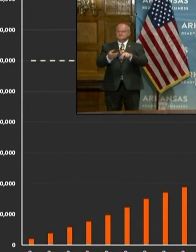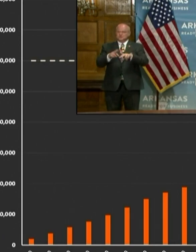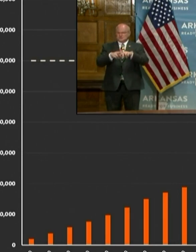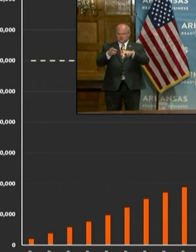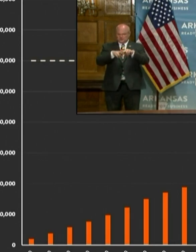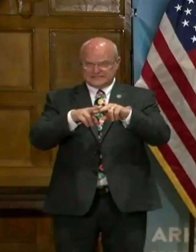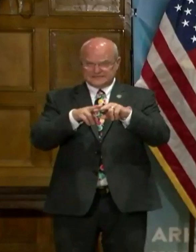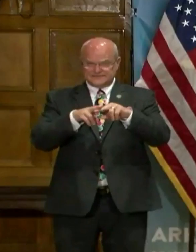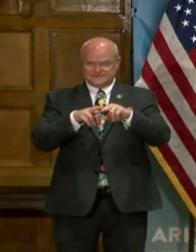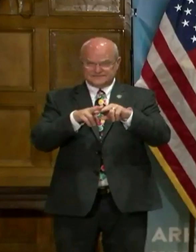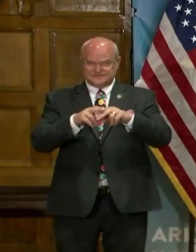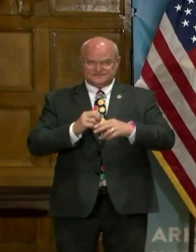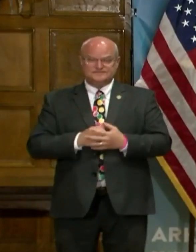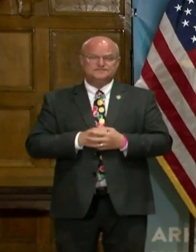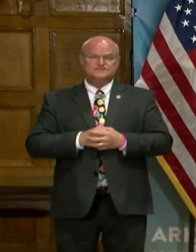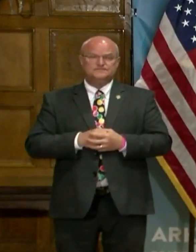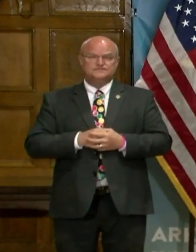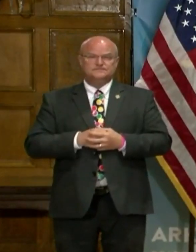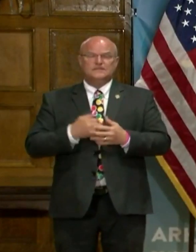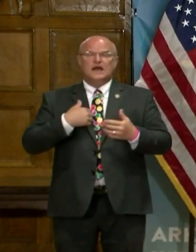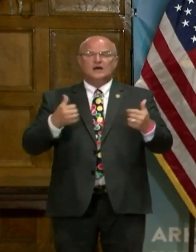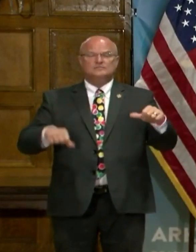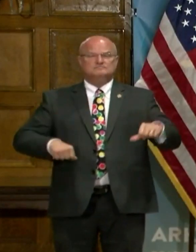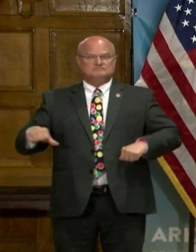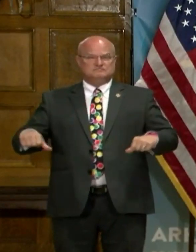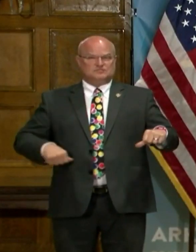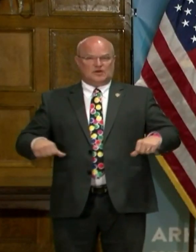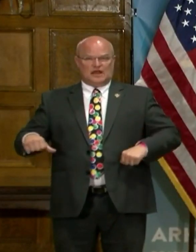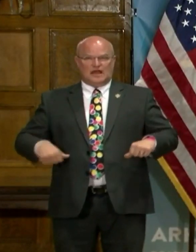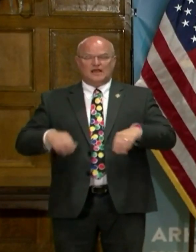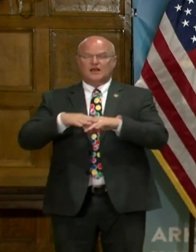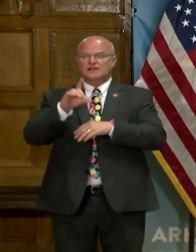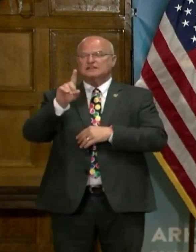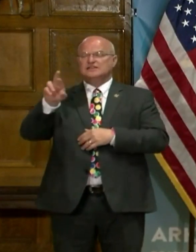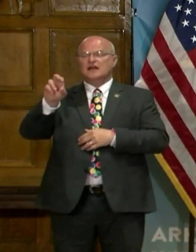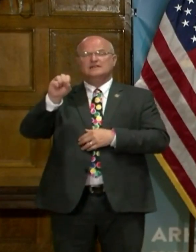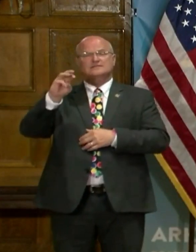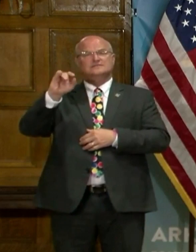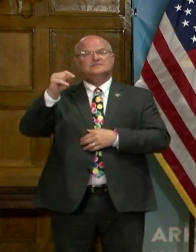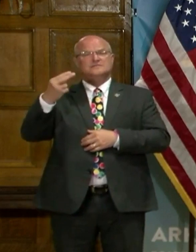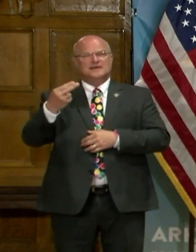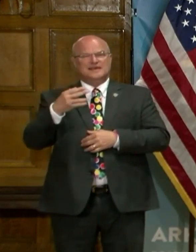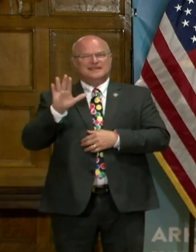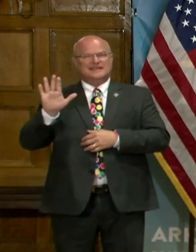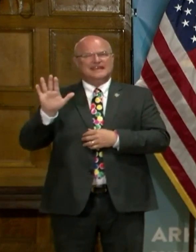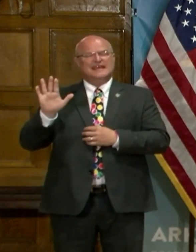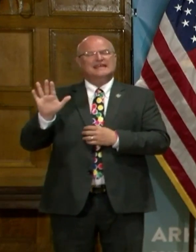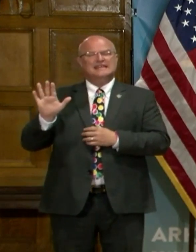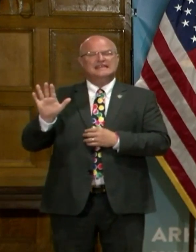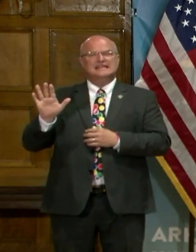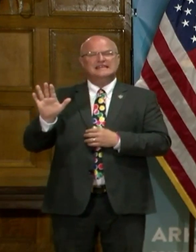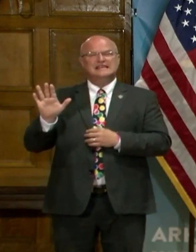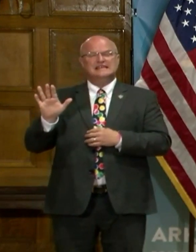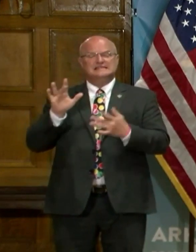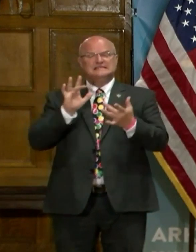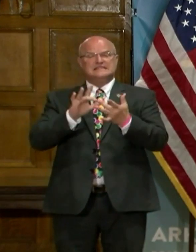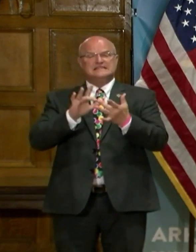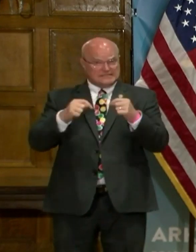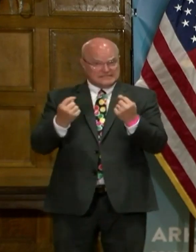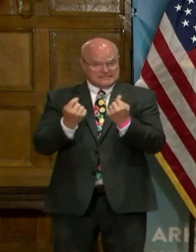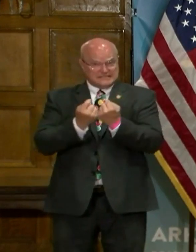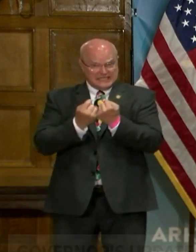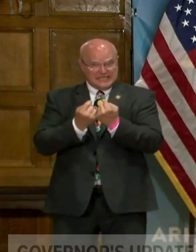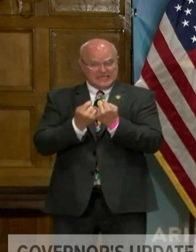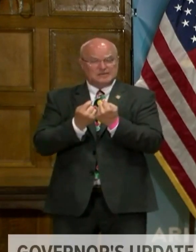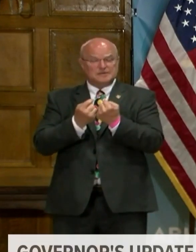to increase. I want to brag on Dr. Smith and his contact